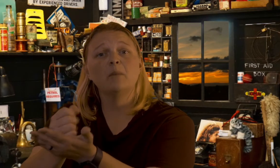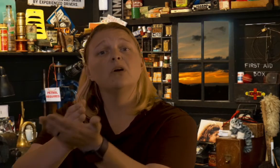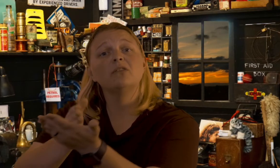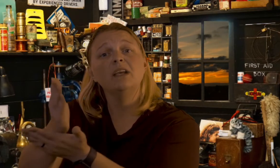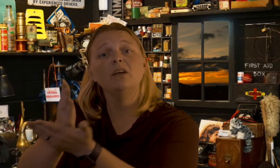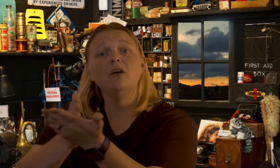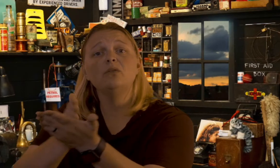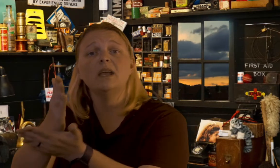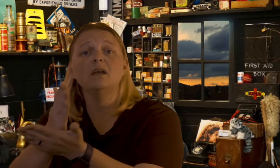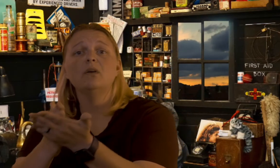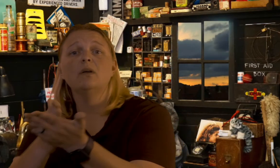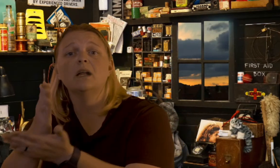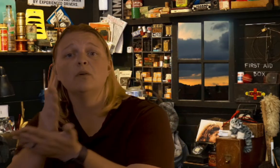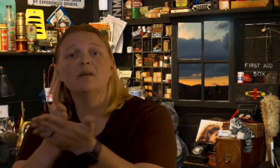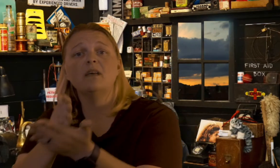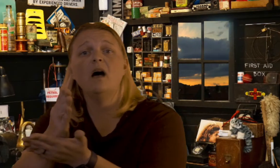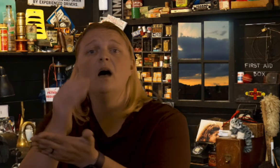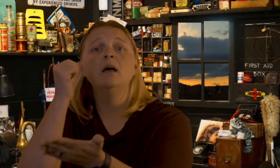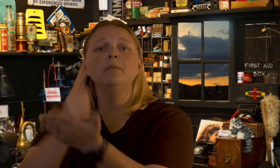hammer, zingo zango, cutting with my saw.